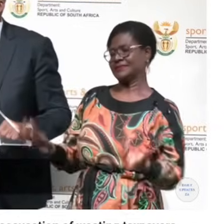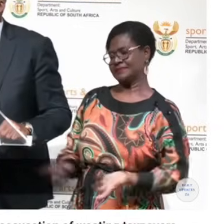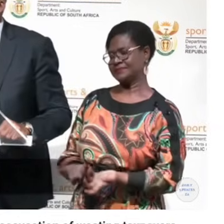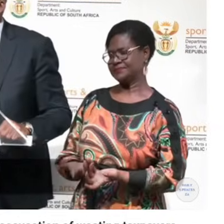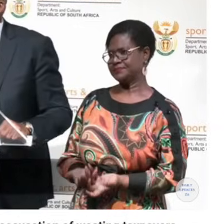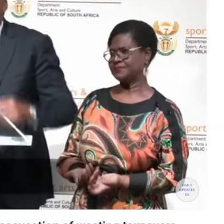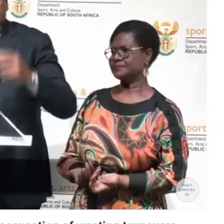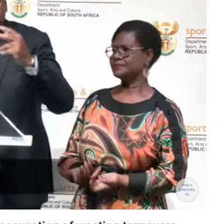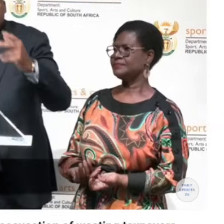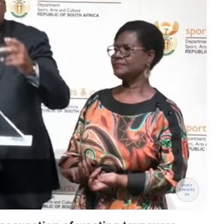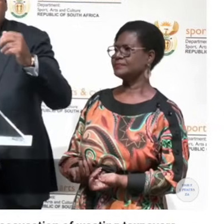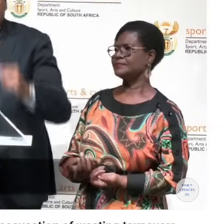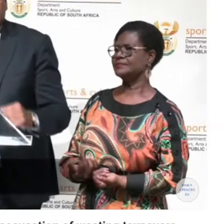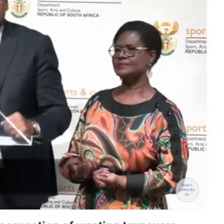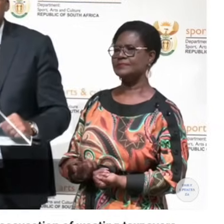class.